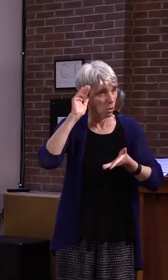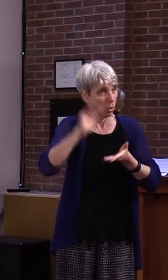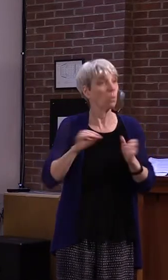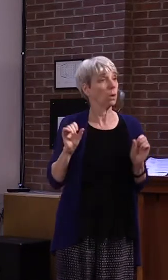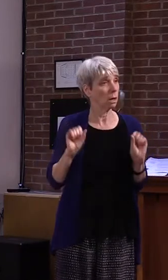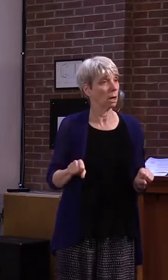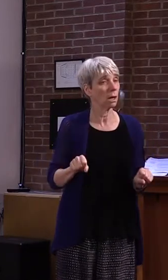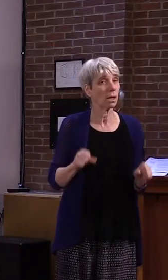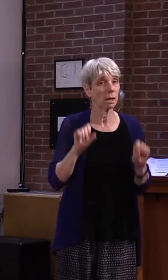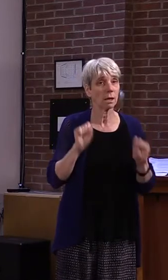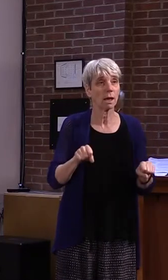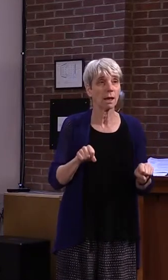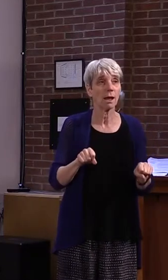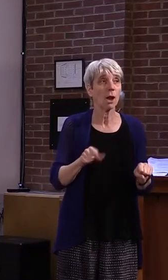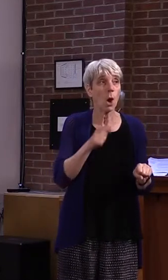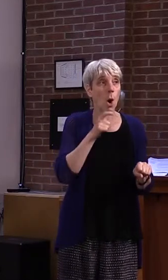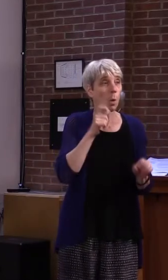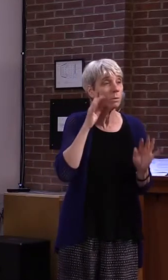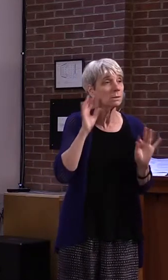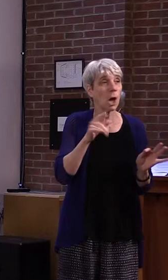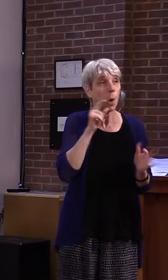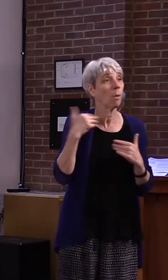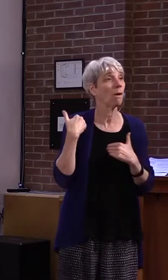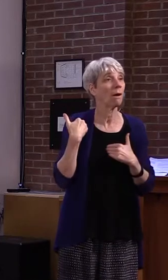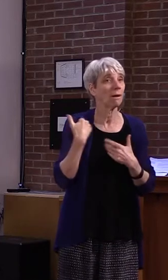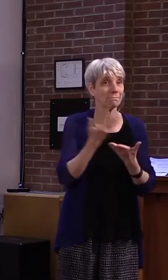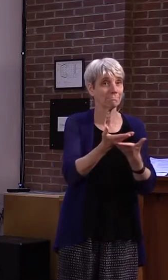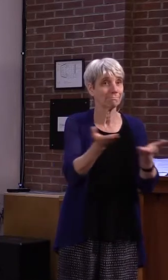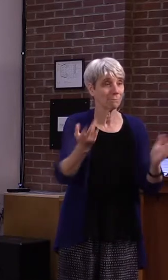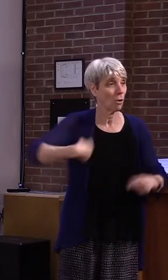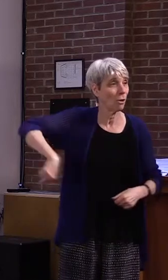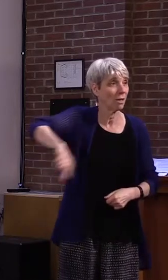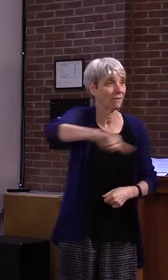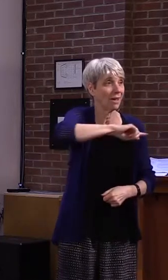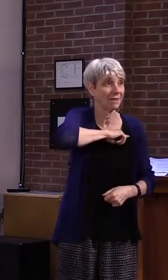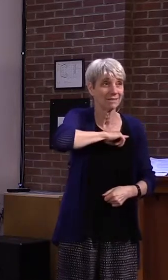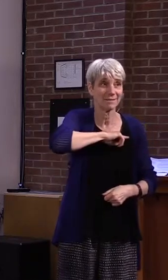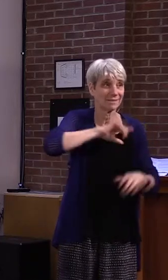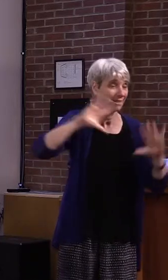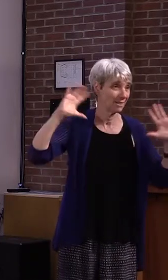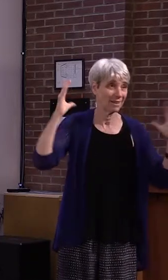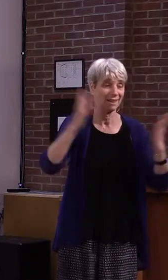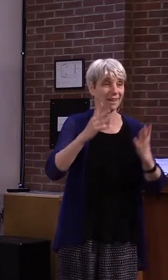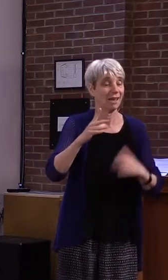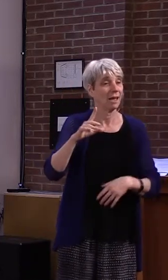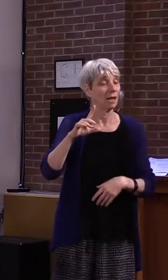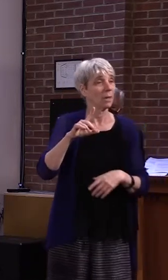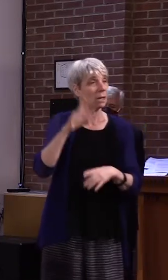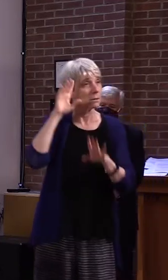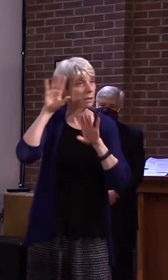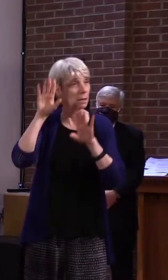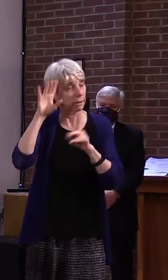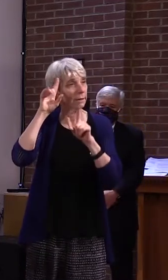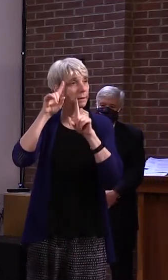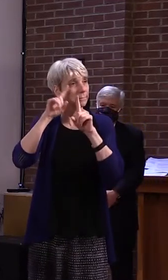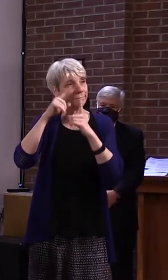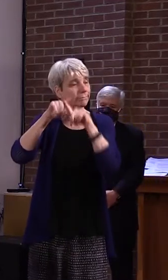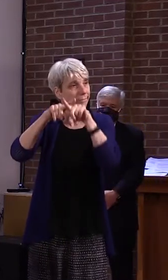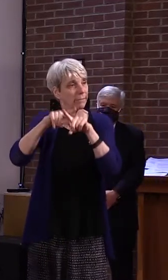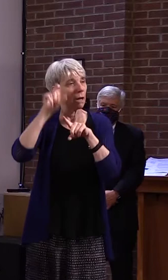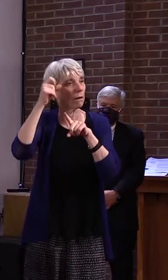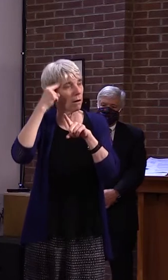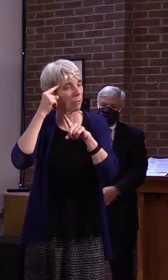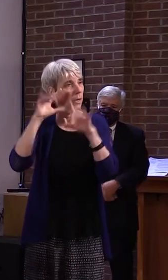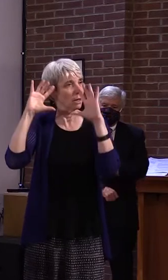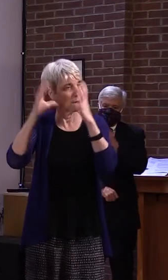us to make sure that that happens individually. It's not just the government. It's individually taking all those